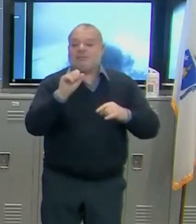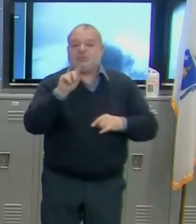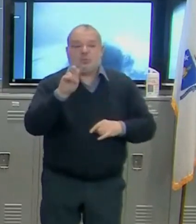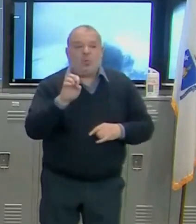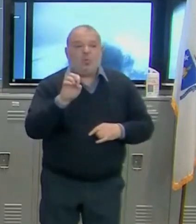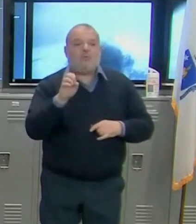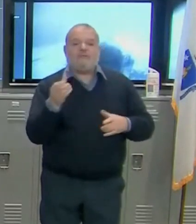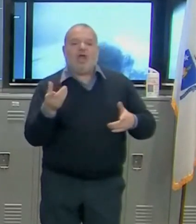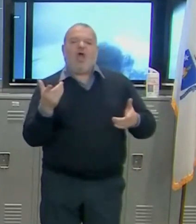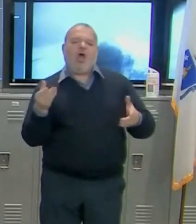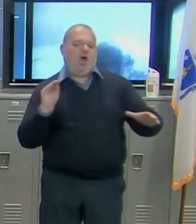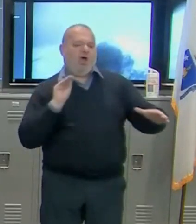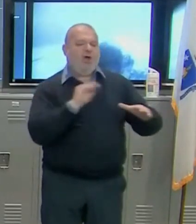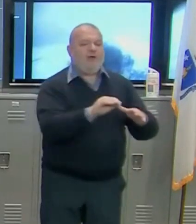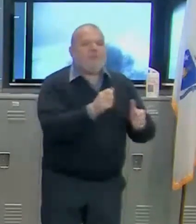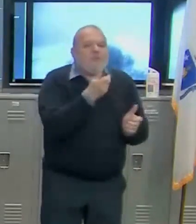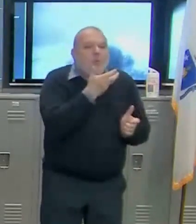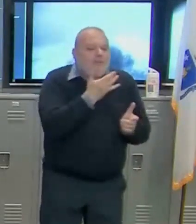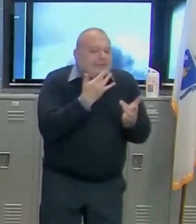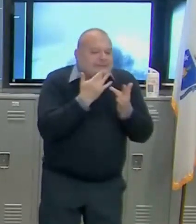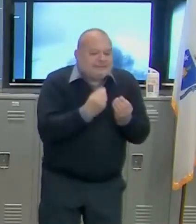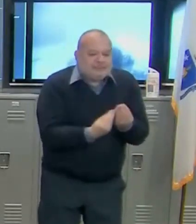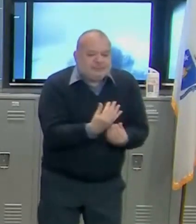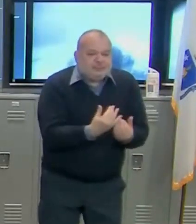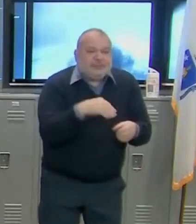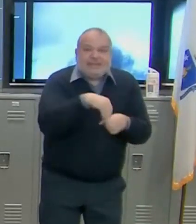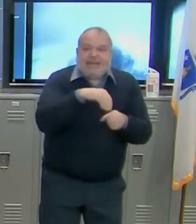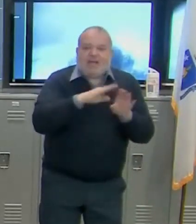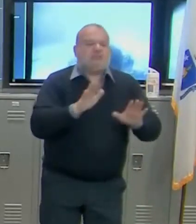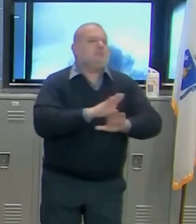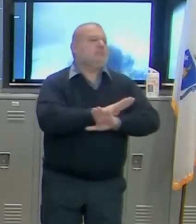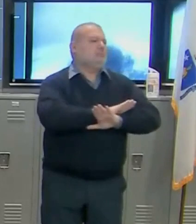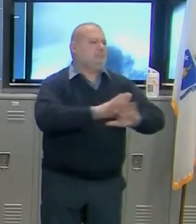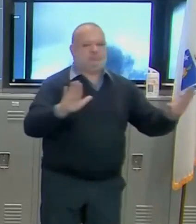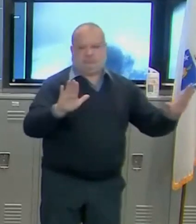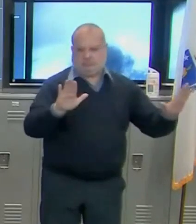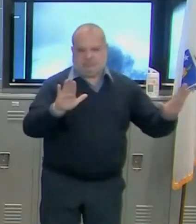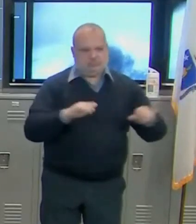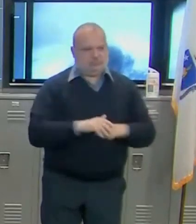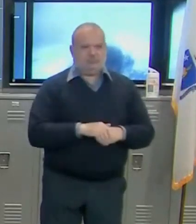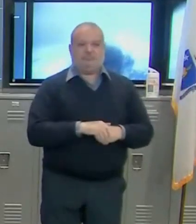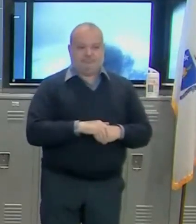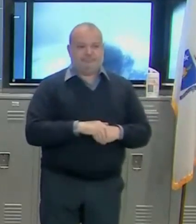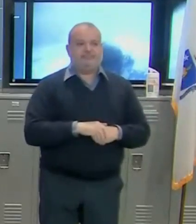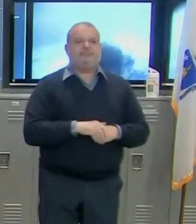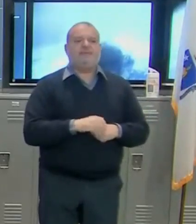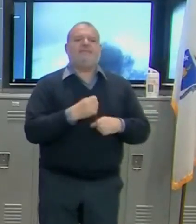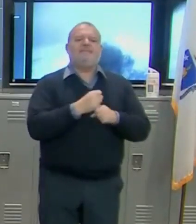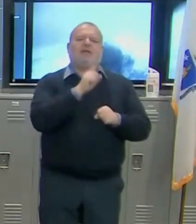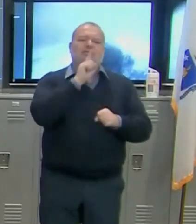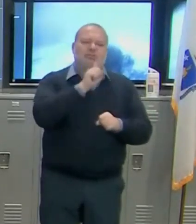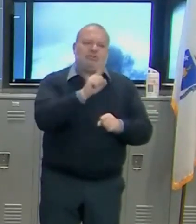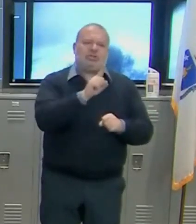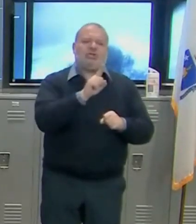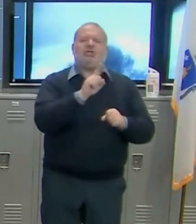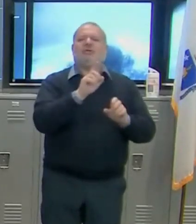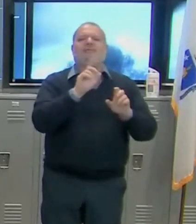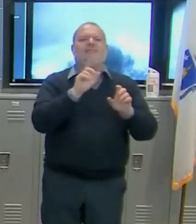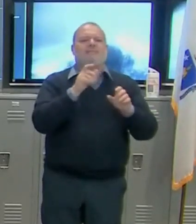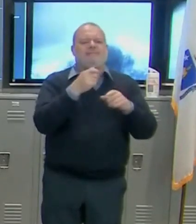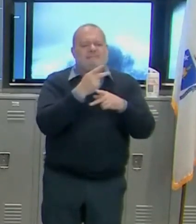home, basement, garage, or near a window. Additionally, folks should make sure to take proper precautions with wood